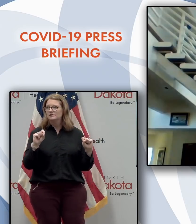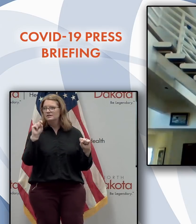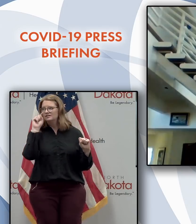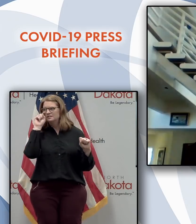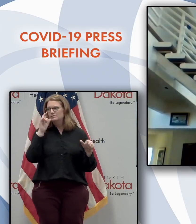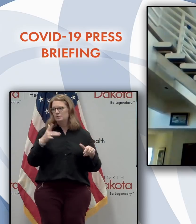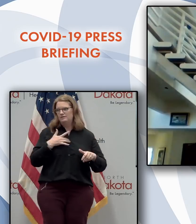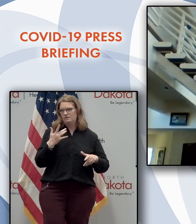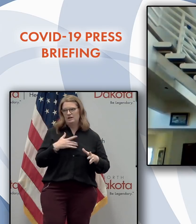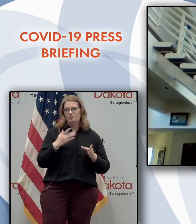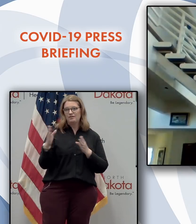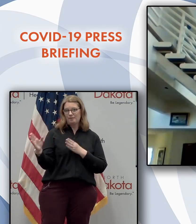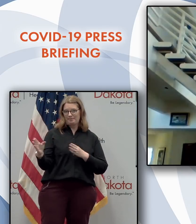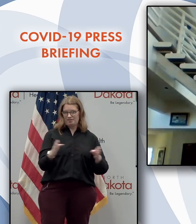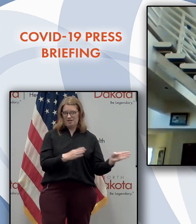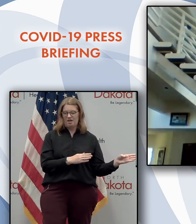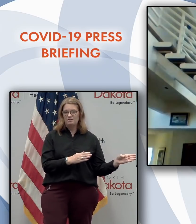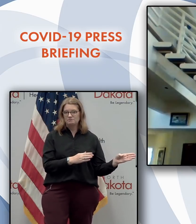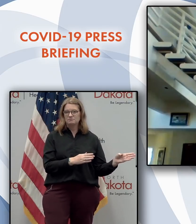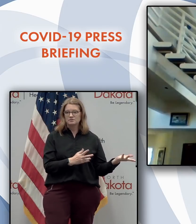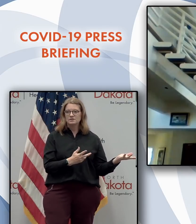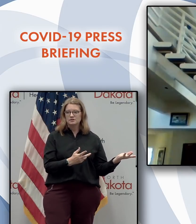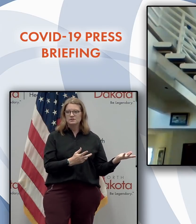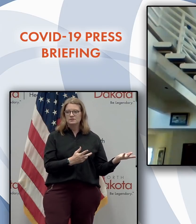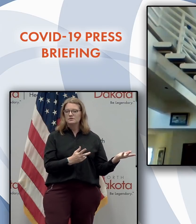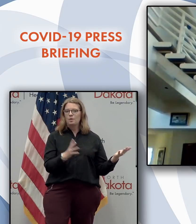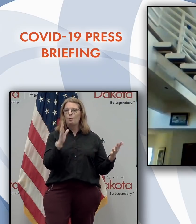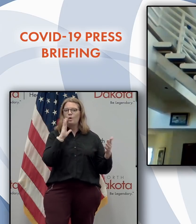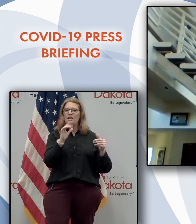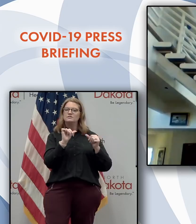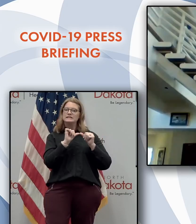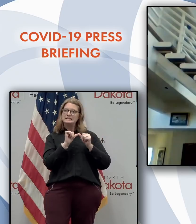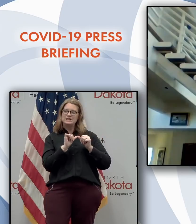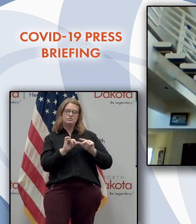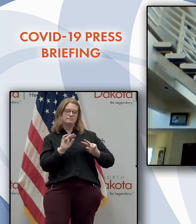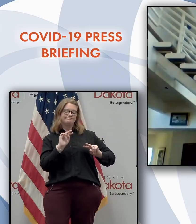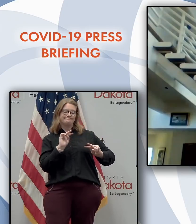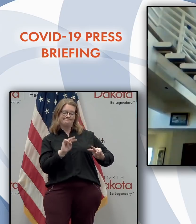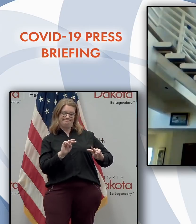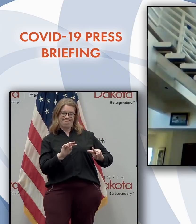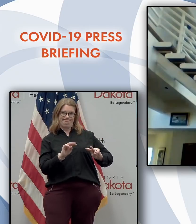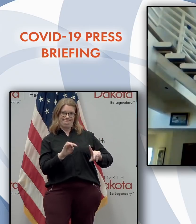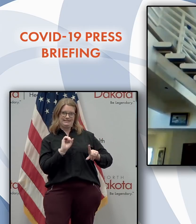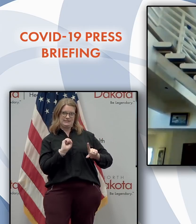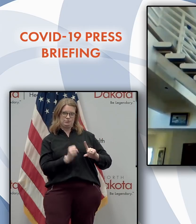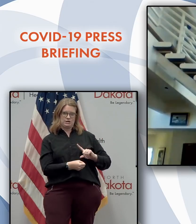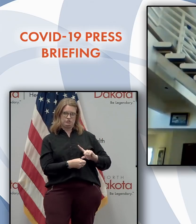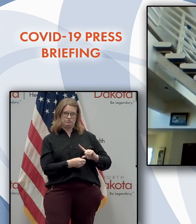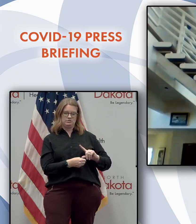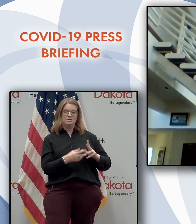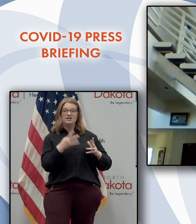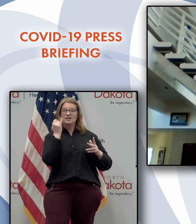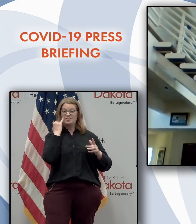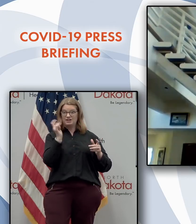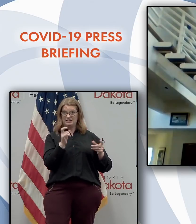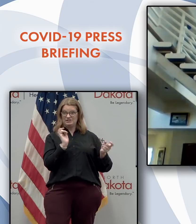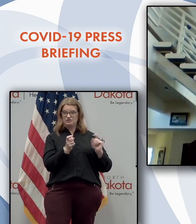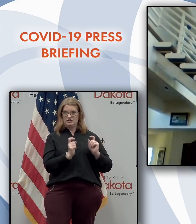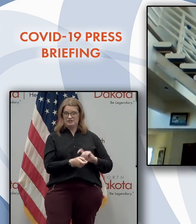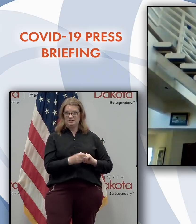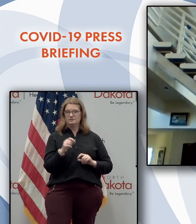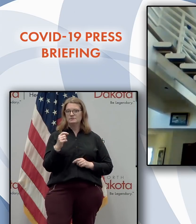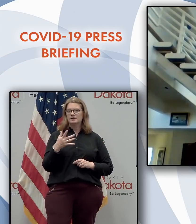reasonable plan. But as the governor said, we will continue to monitor the situation and adjust accordingly. I like the